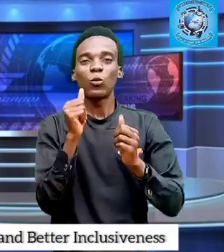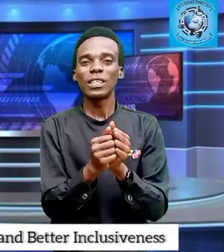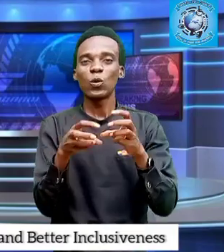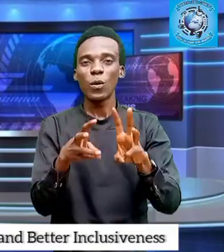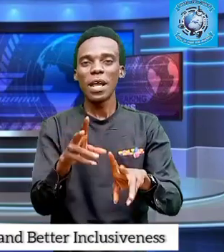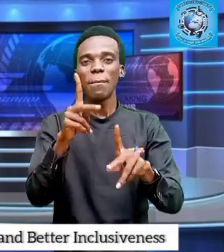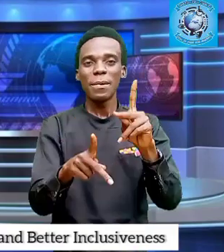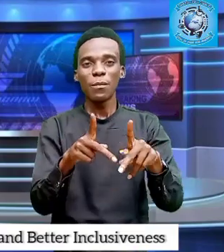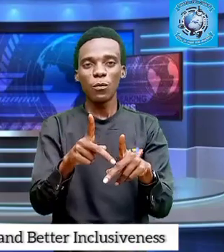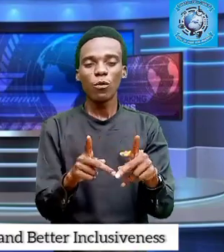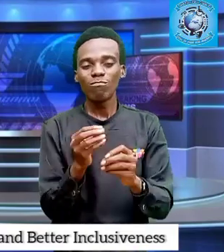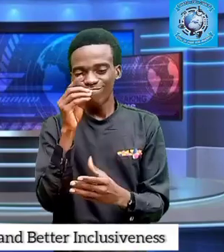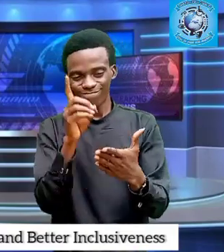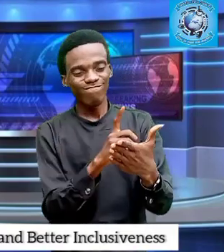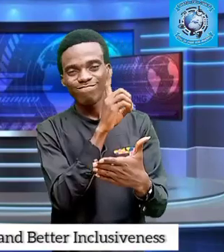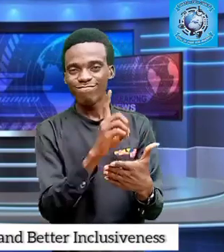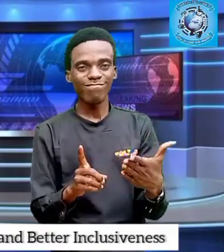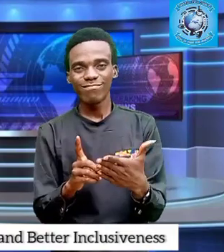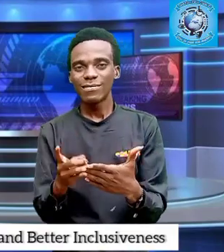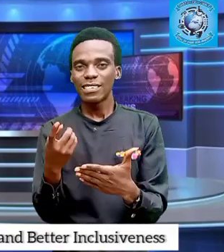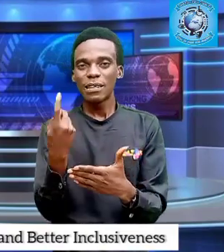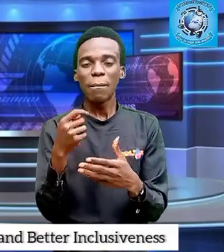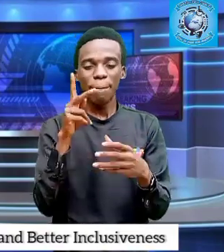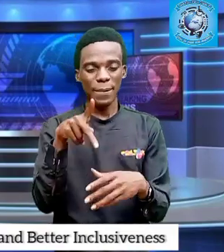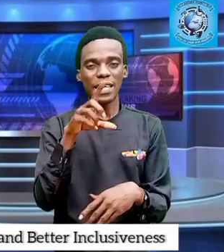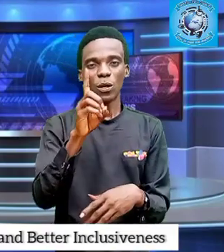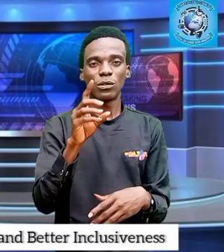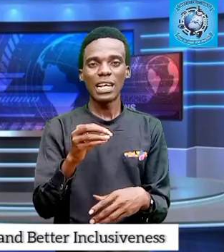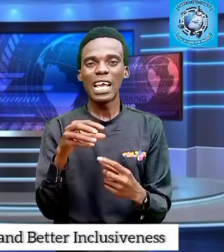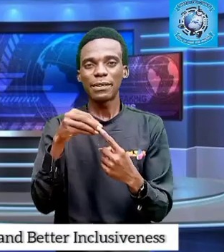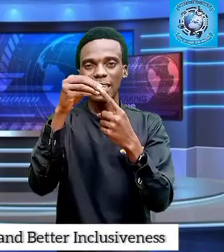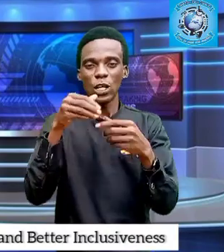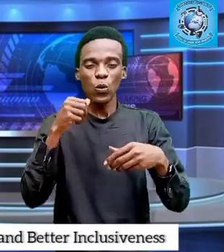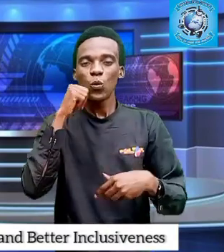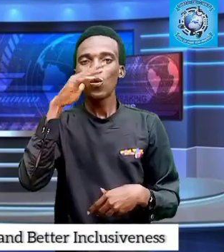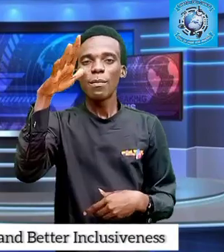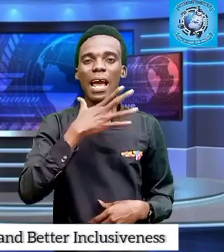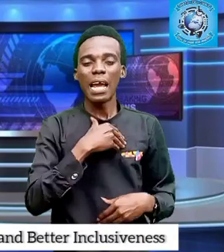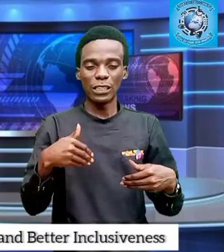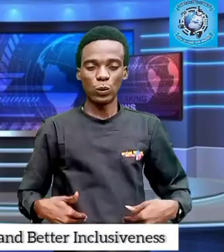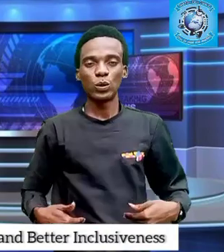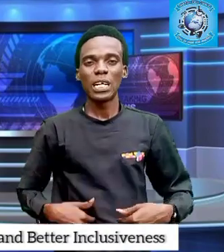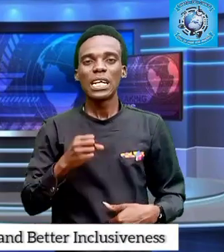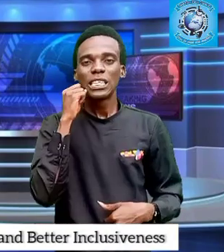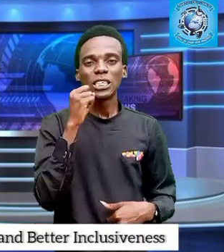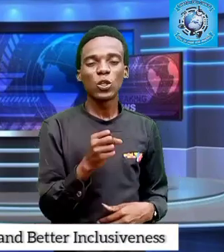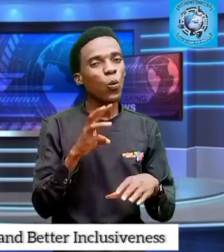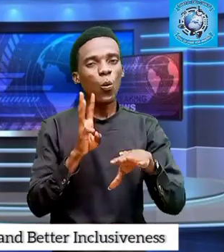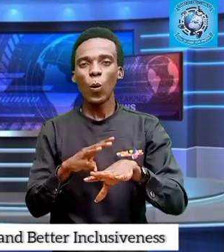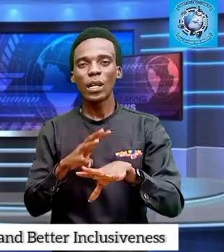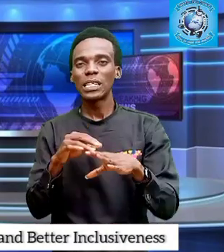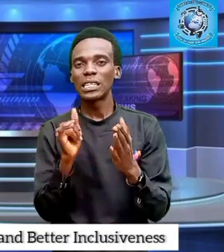way people tend to discriminate PWDs, especially women and youth. She warned